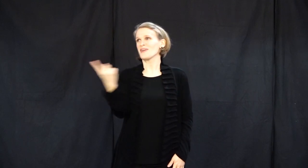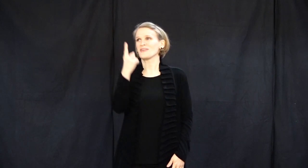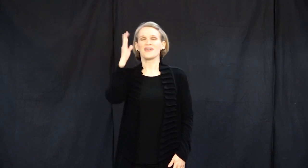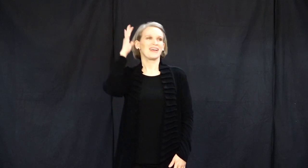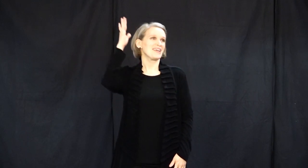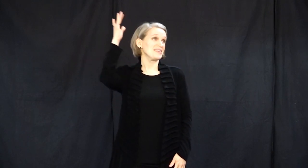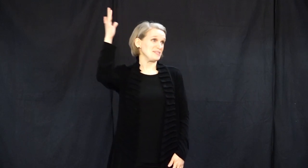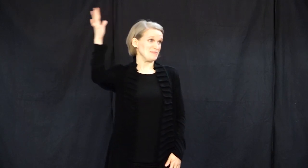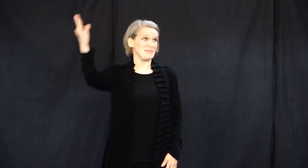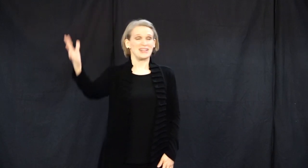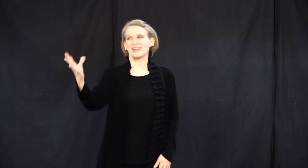always be